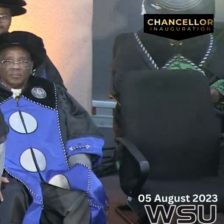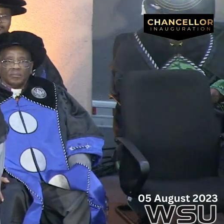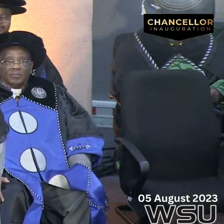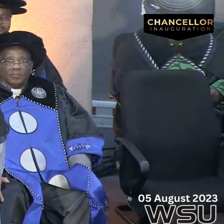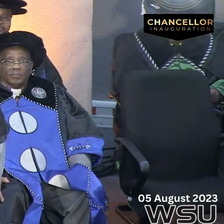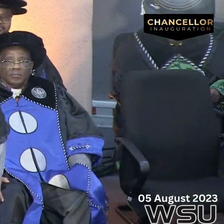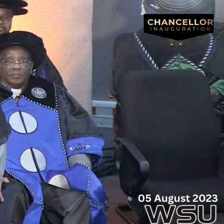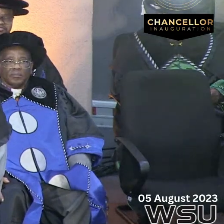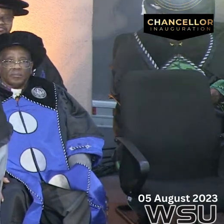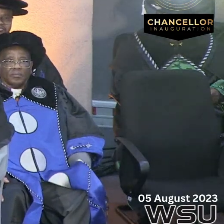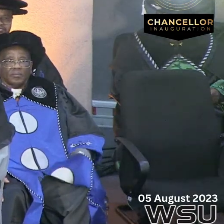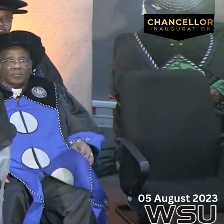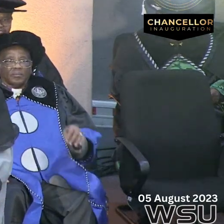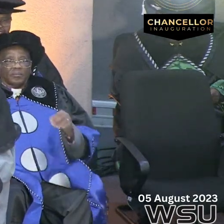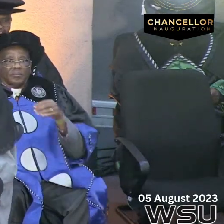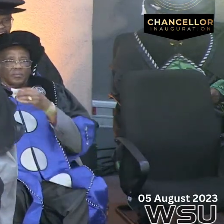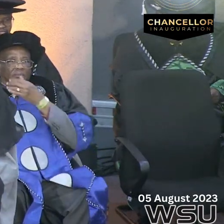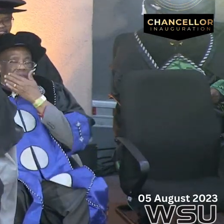kwabo,